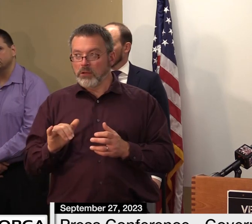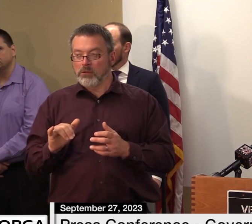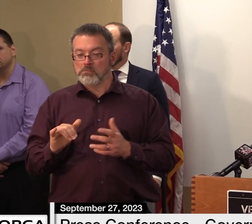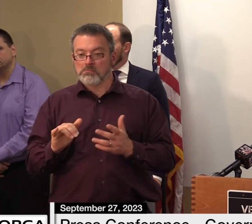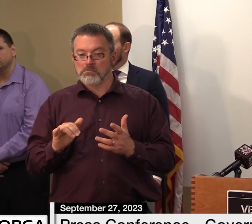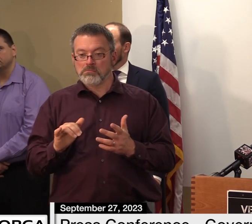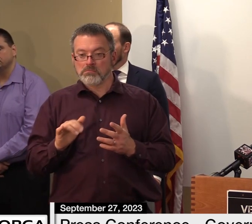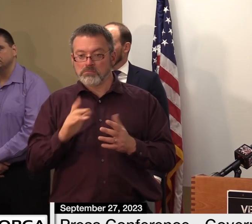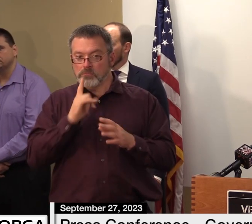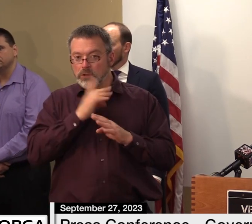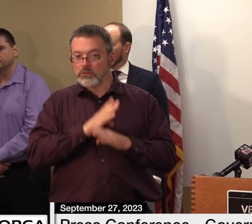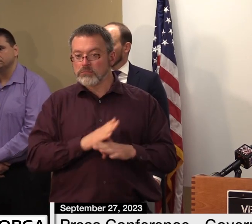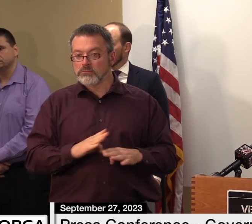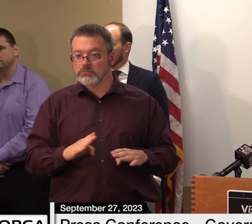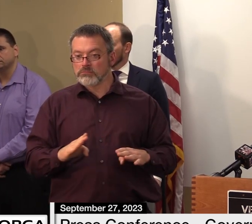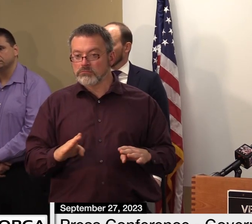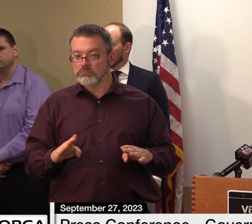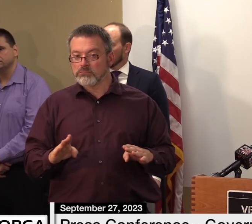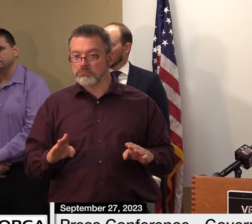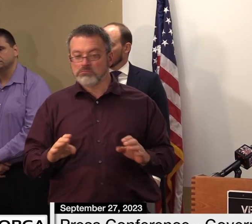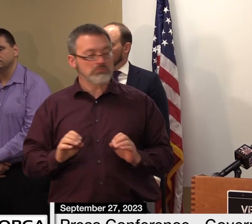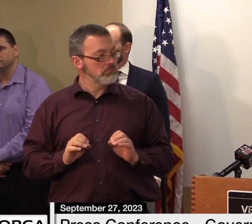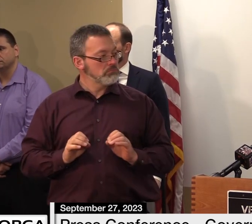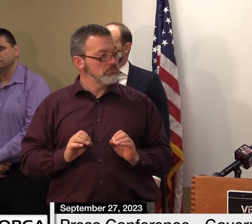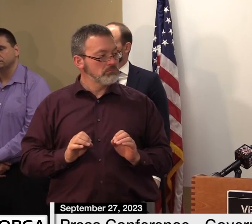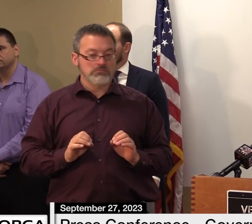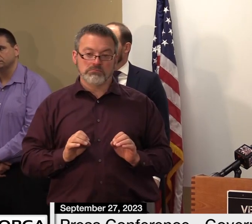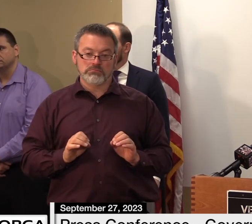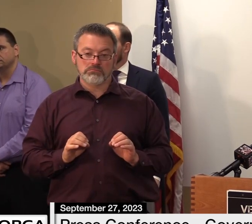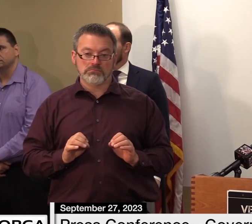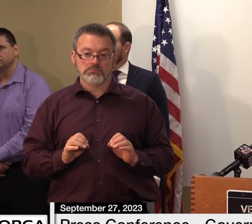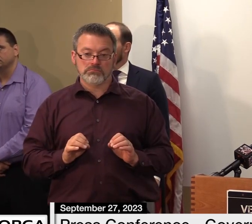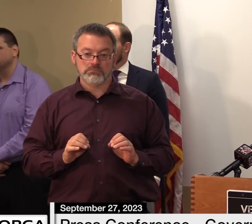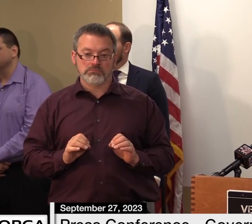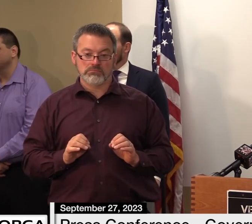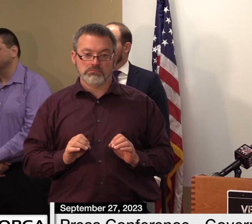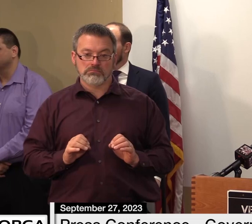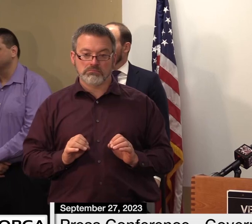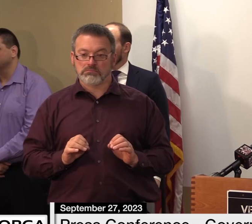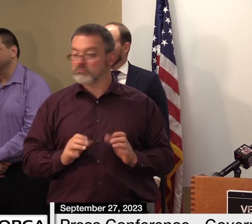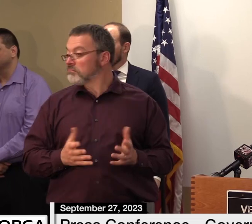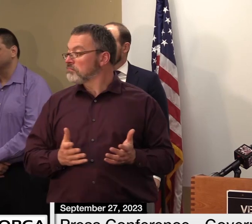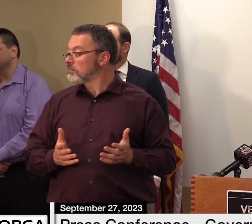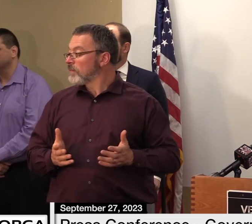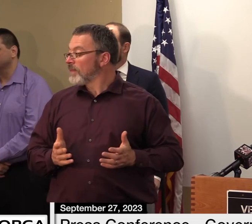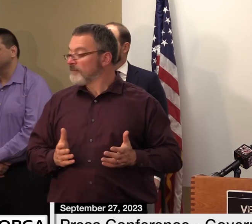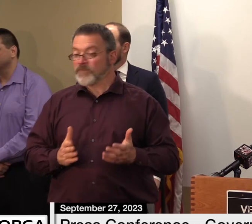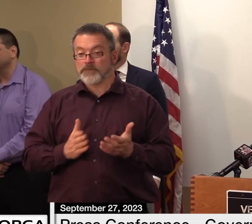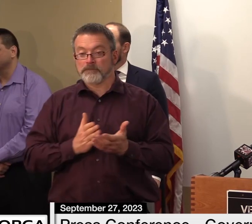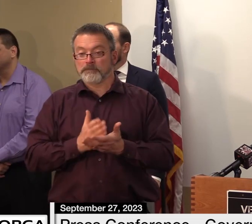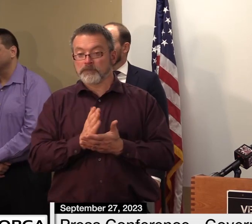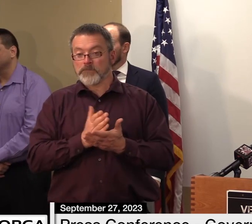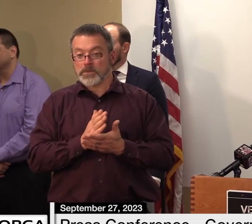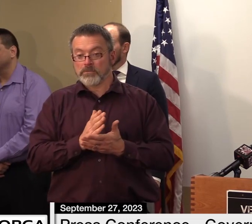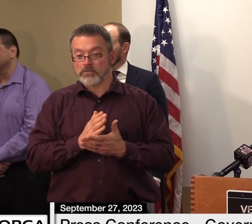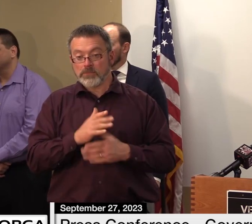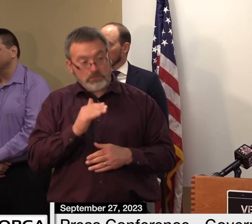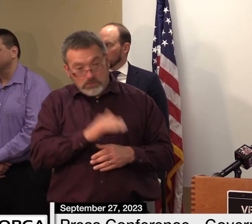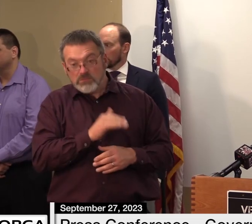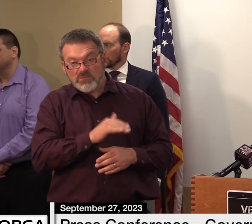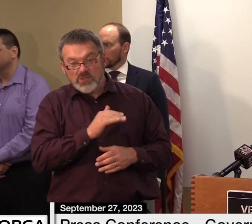Hey, Tom, it looks like you might be muted.